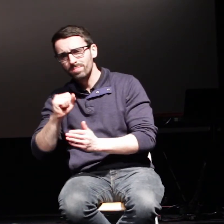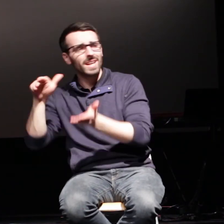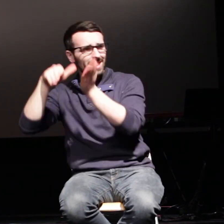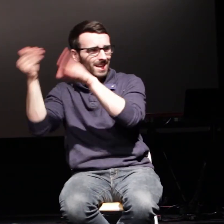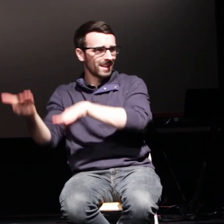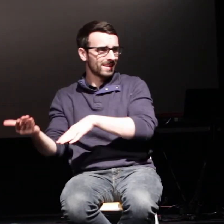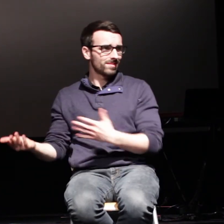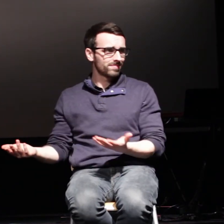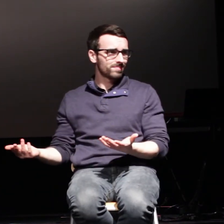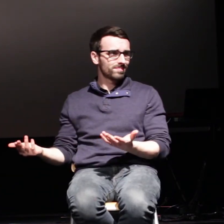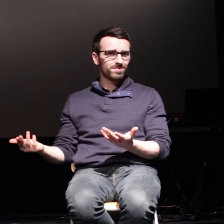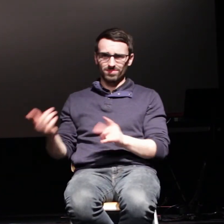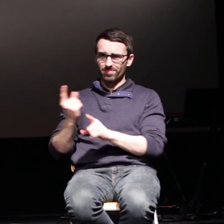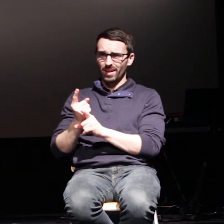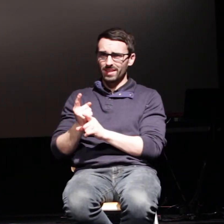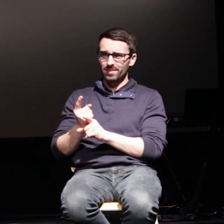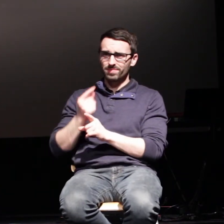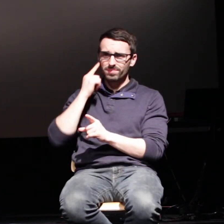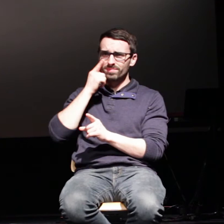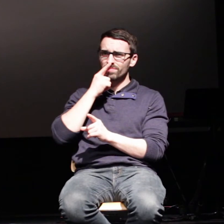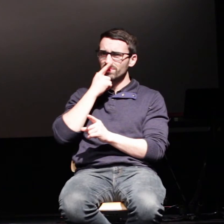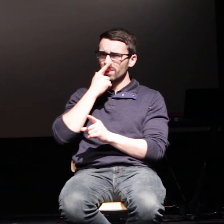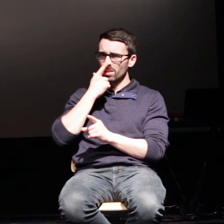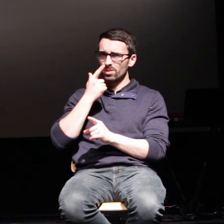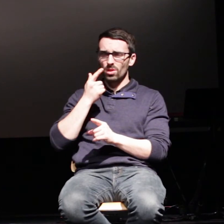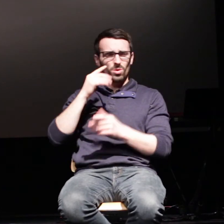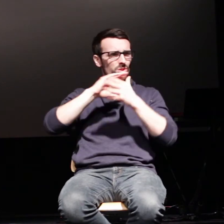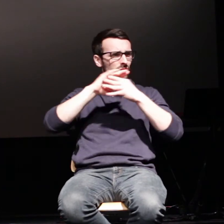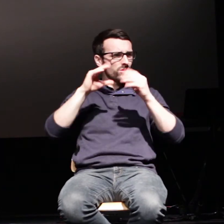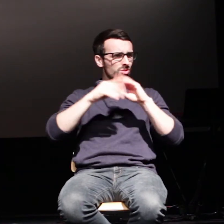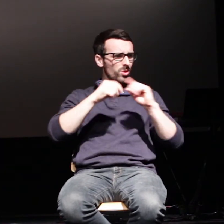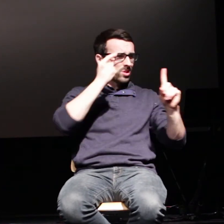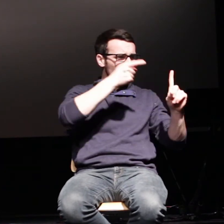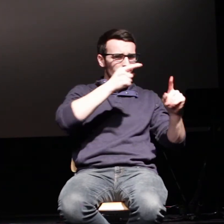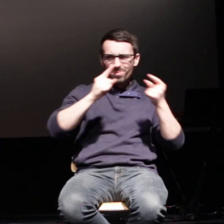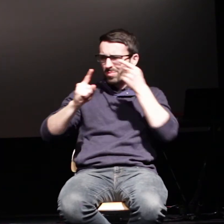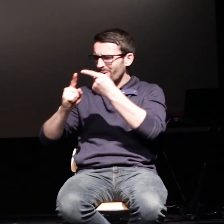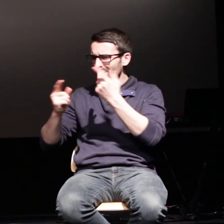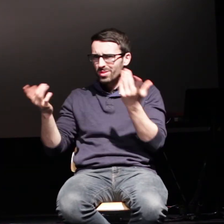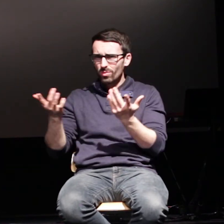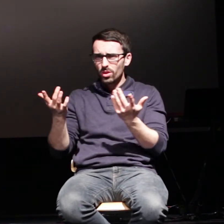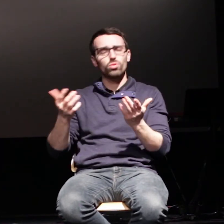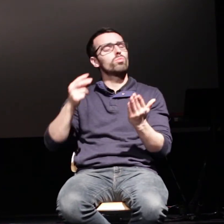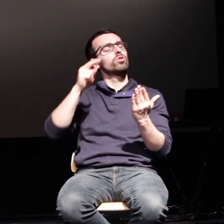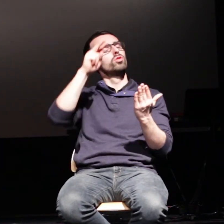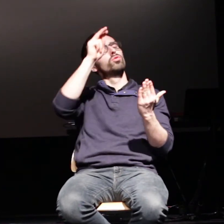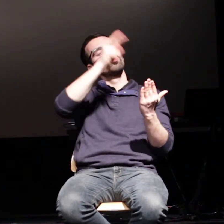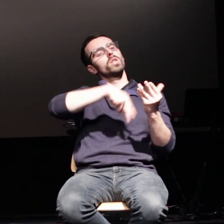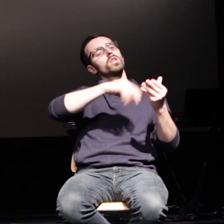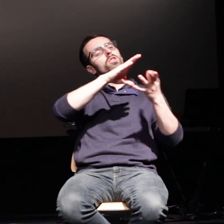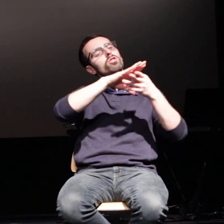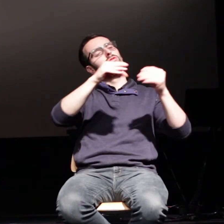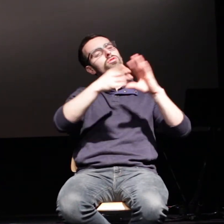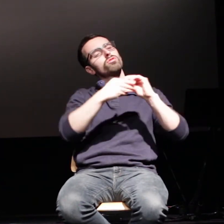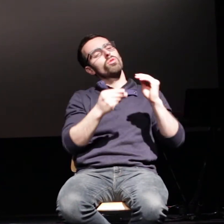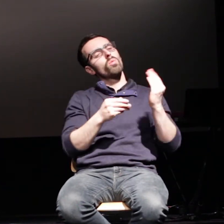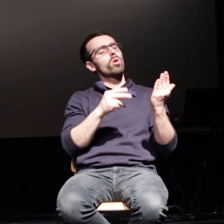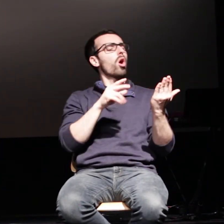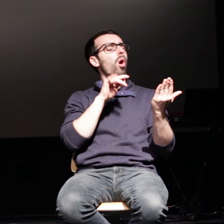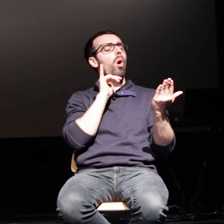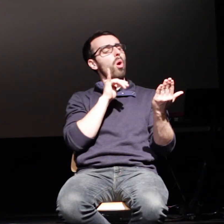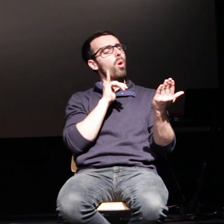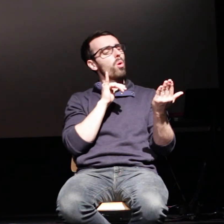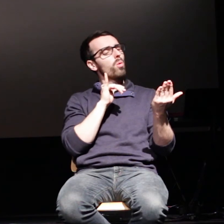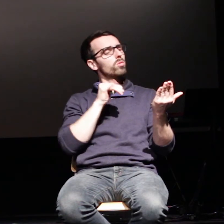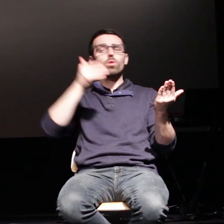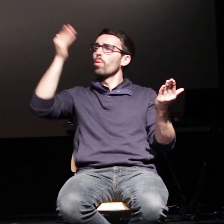Right? So what's the point of these stories, right? Are we literally supposed to read these stories and go, oh, awesome, that's God can heal us